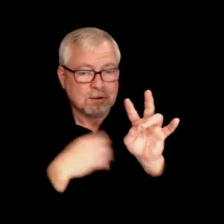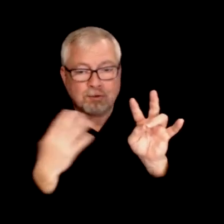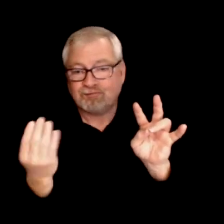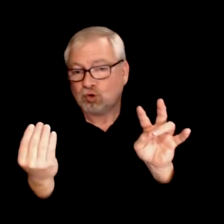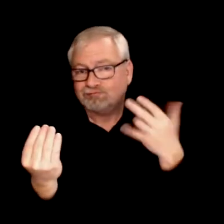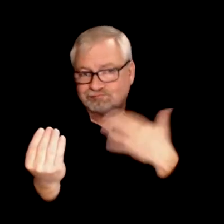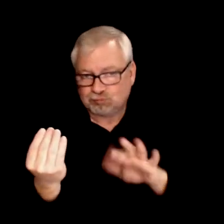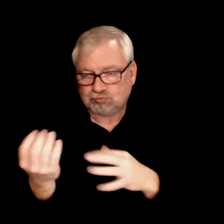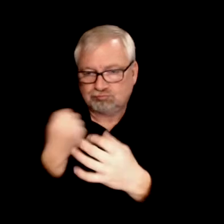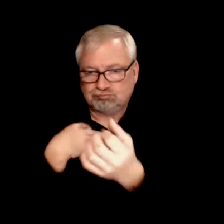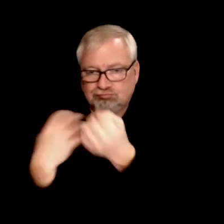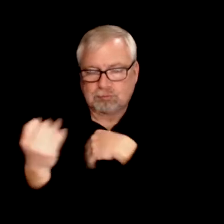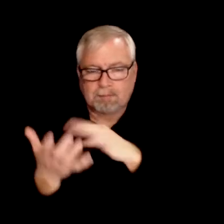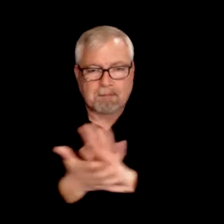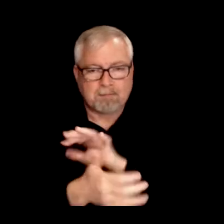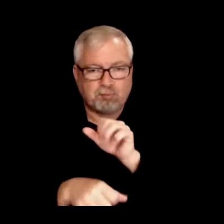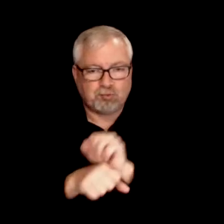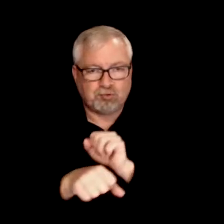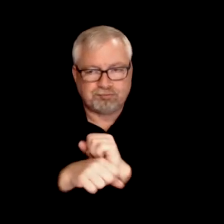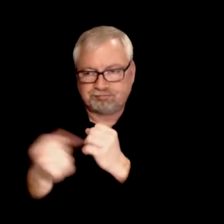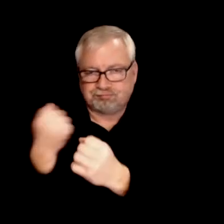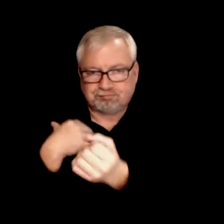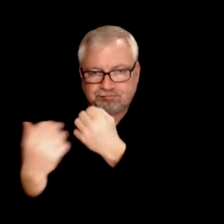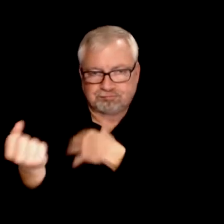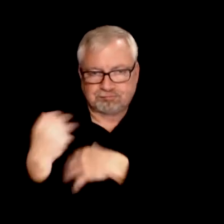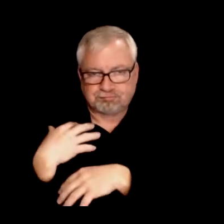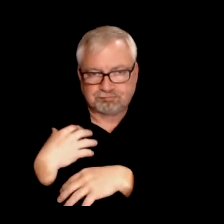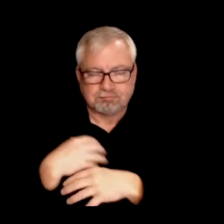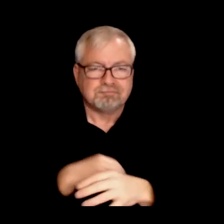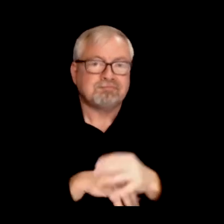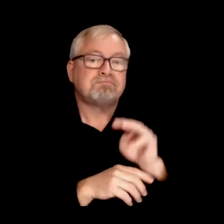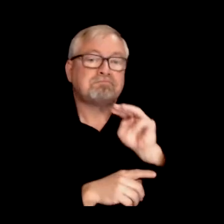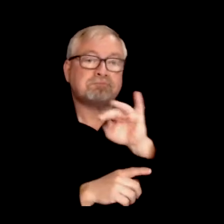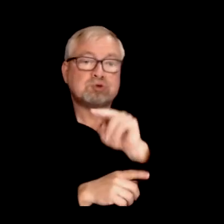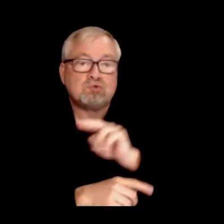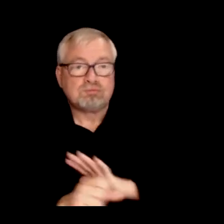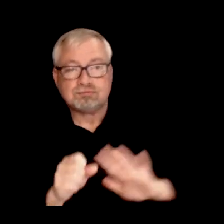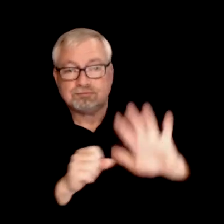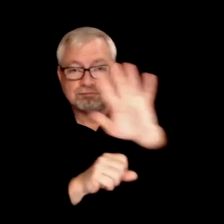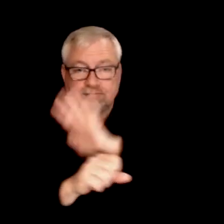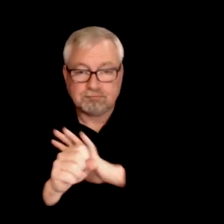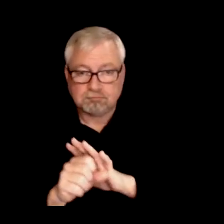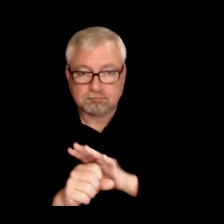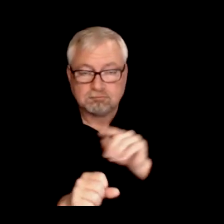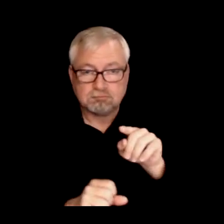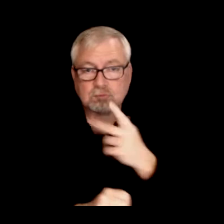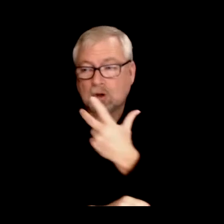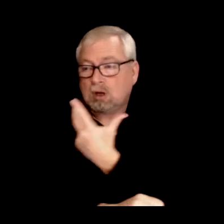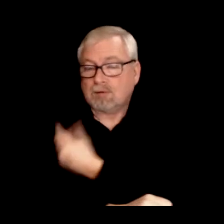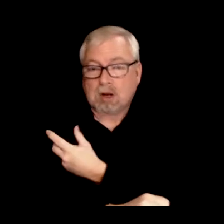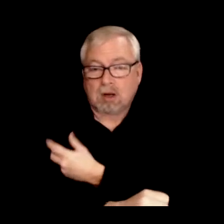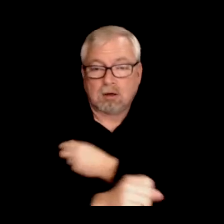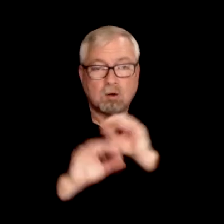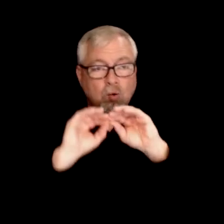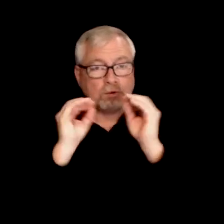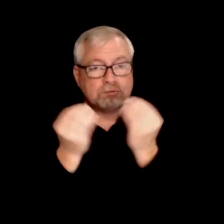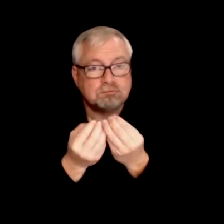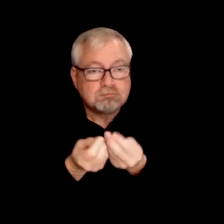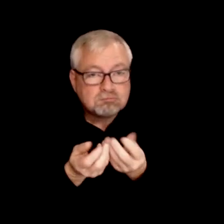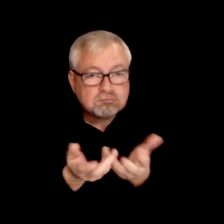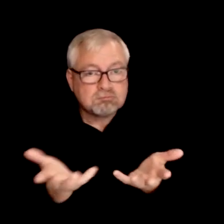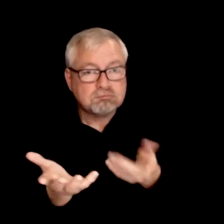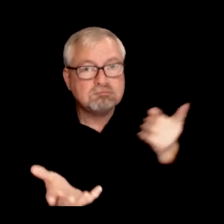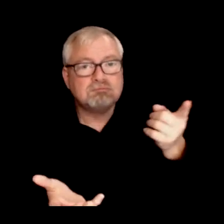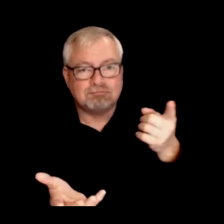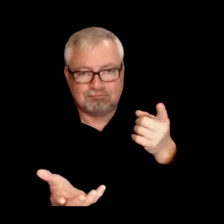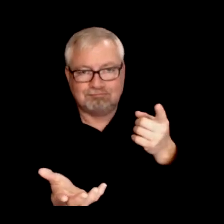However, the Minnesota Vaccine Allocation Advisory Group determined that staff in clinic settings would come after other healthcare staff in acute